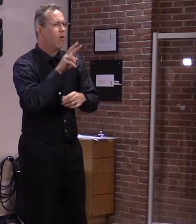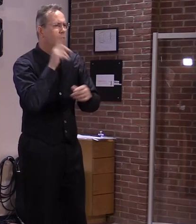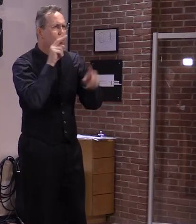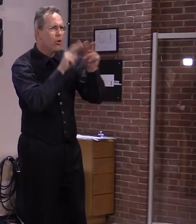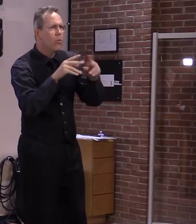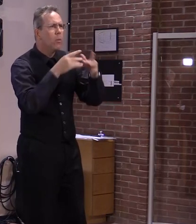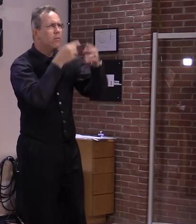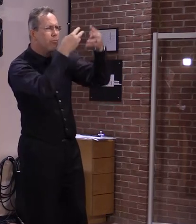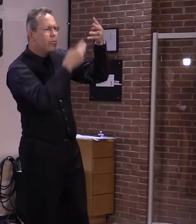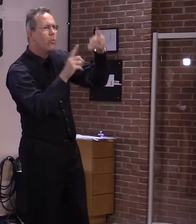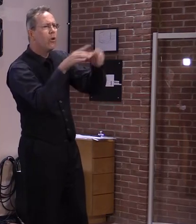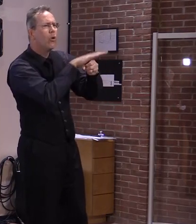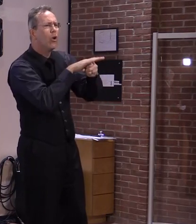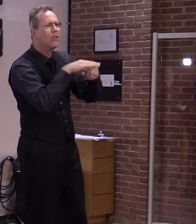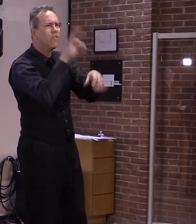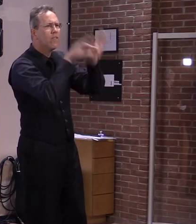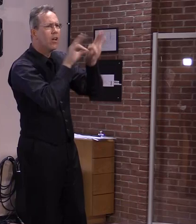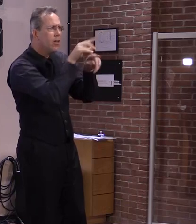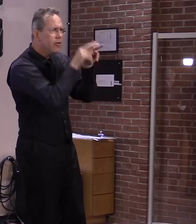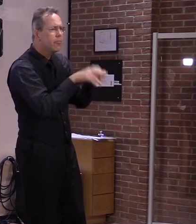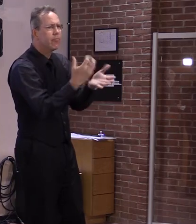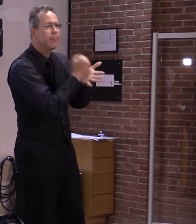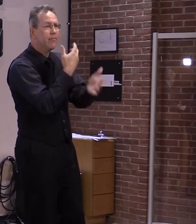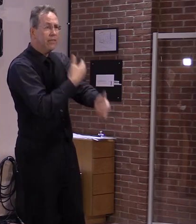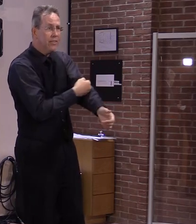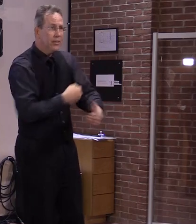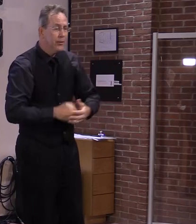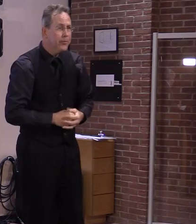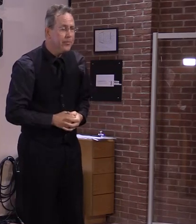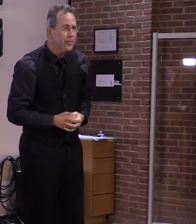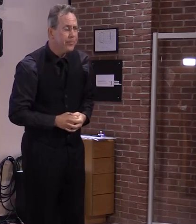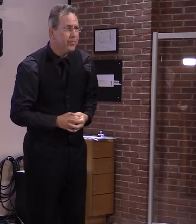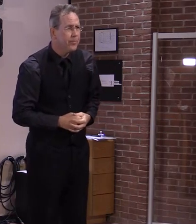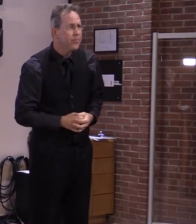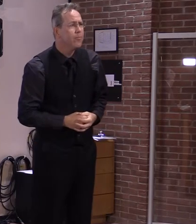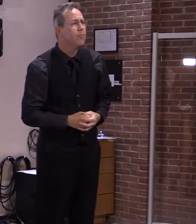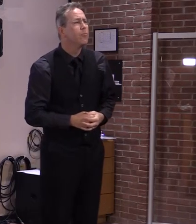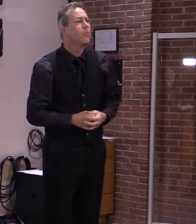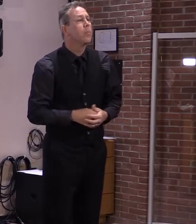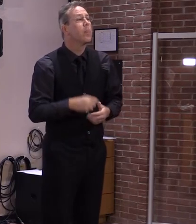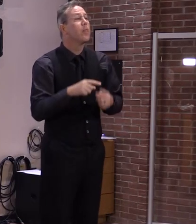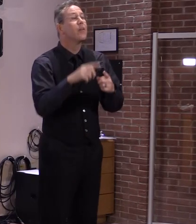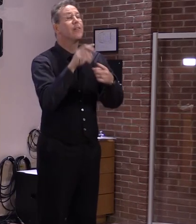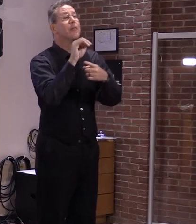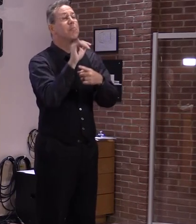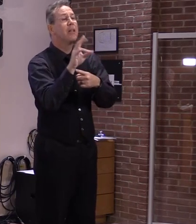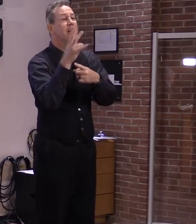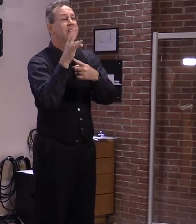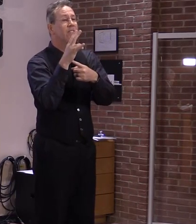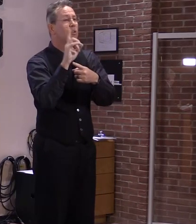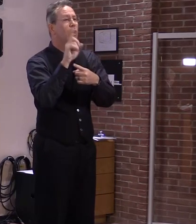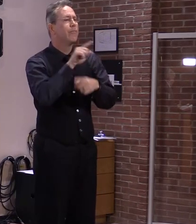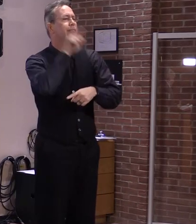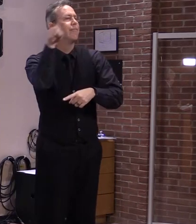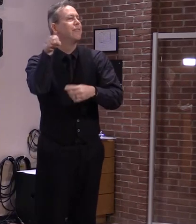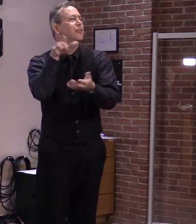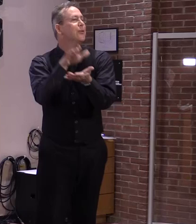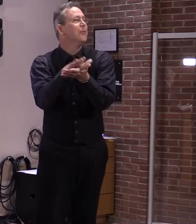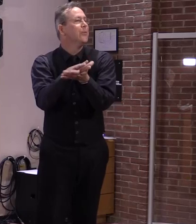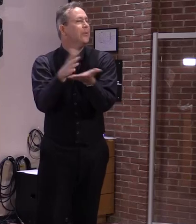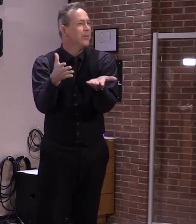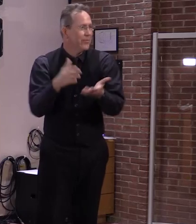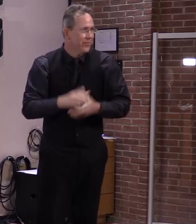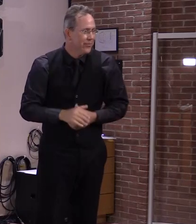know, beginning May 17th, school-based sites will again be part of our next statewide vaccination